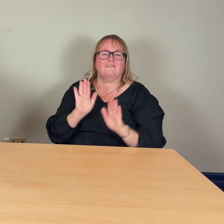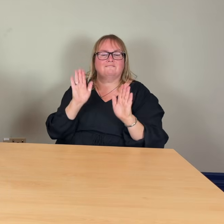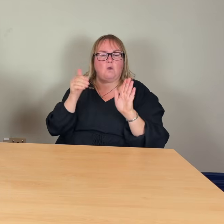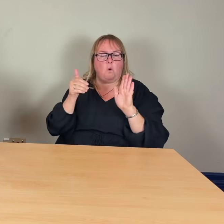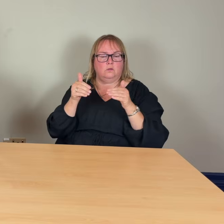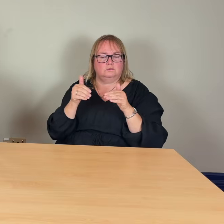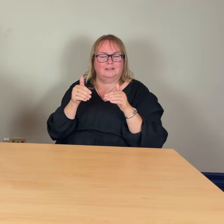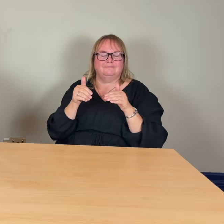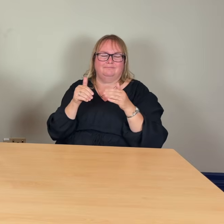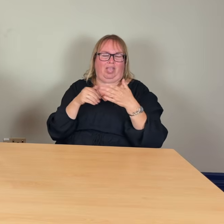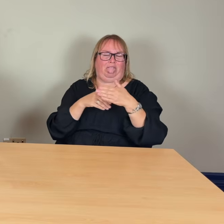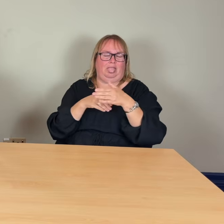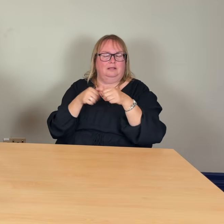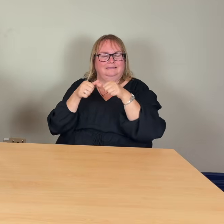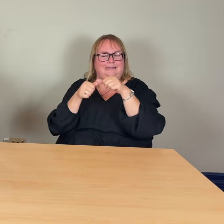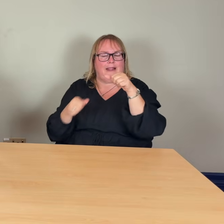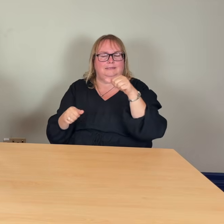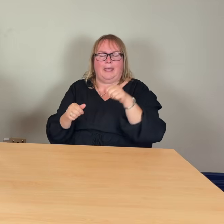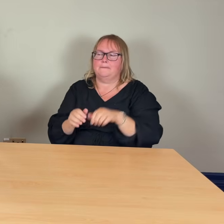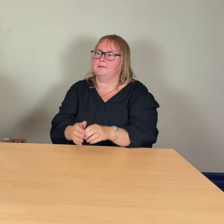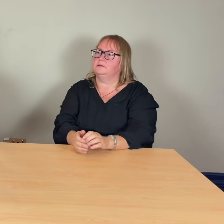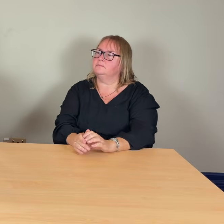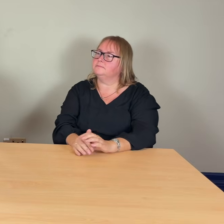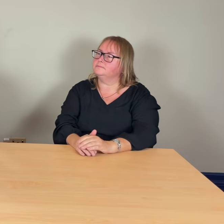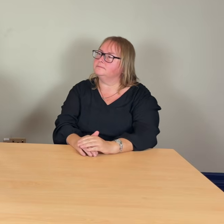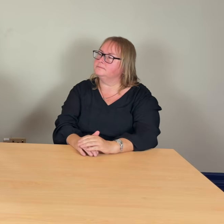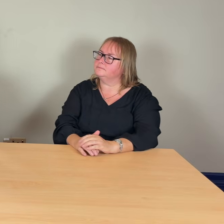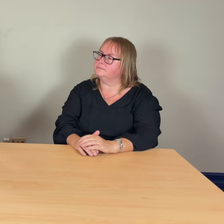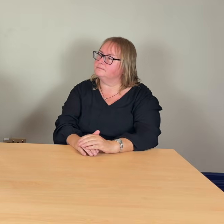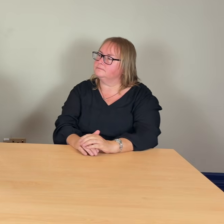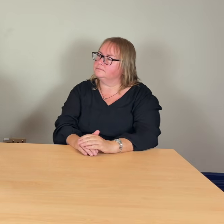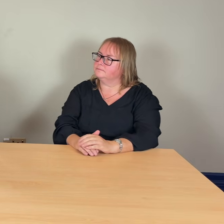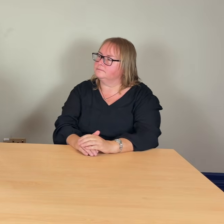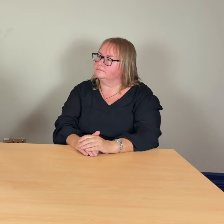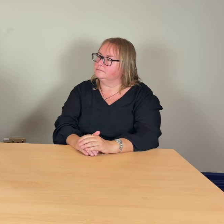and we use the tape to secure it.